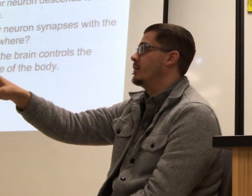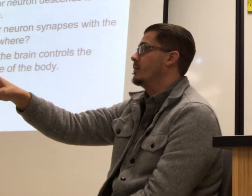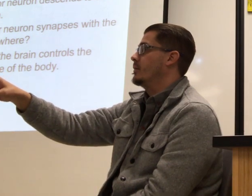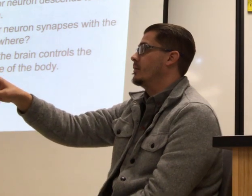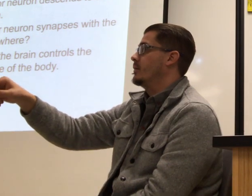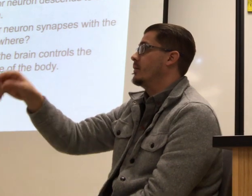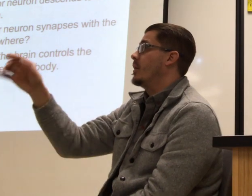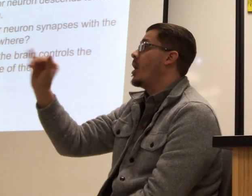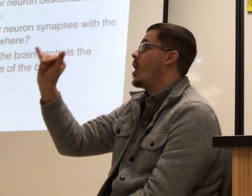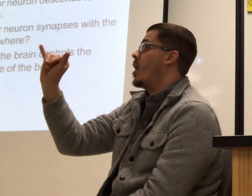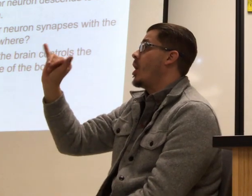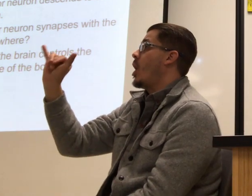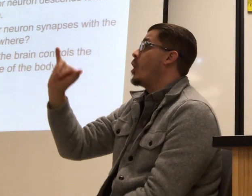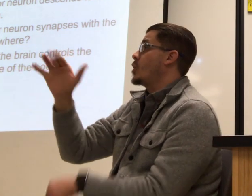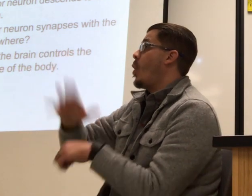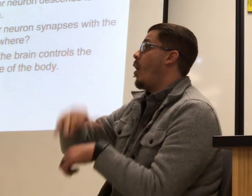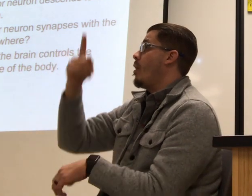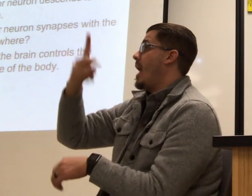Answer